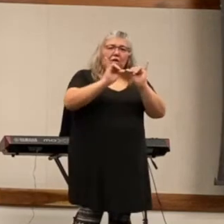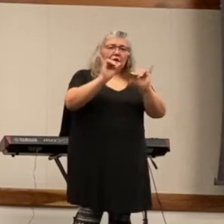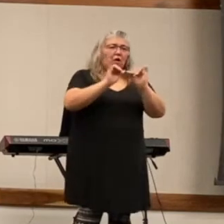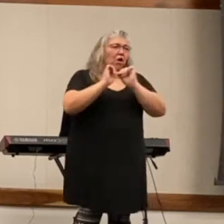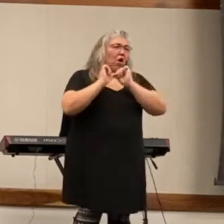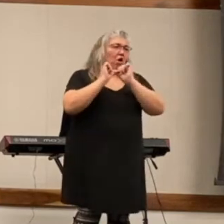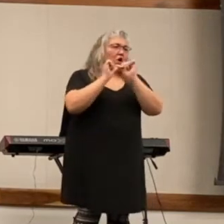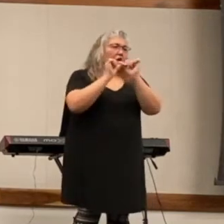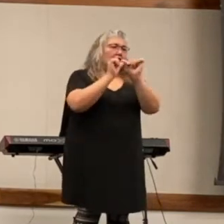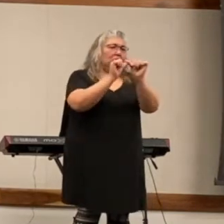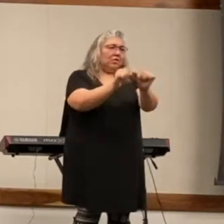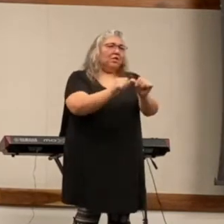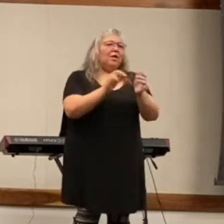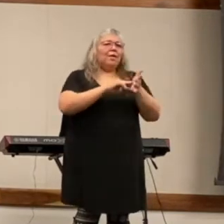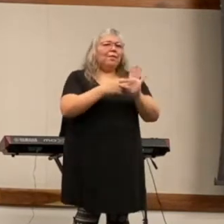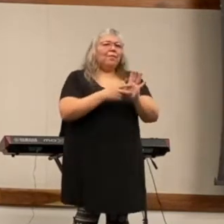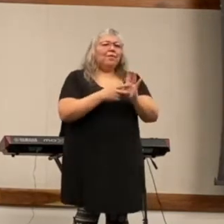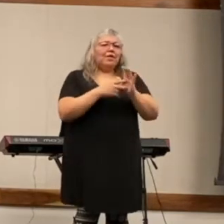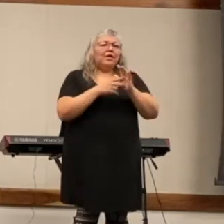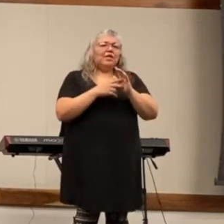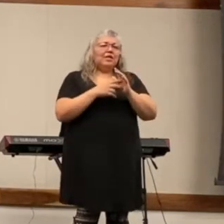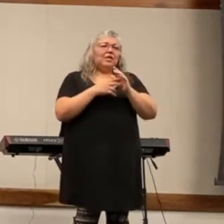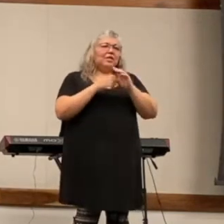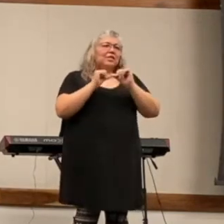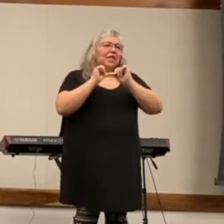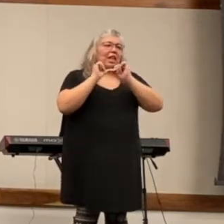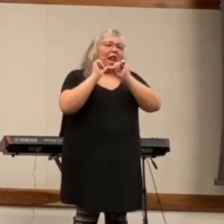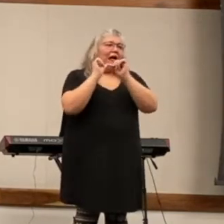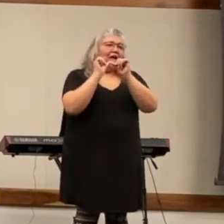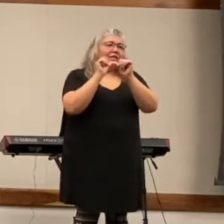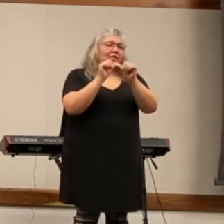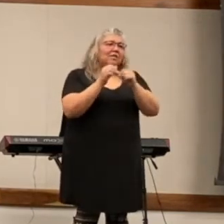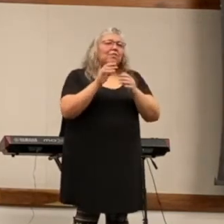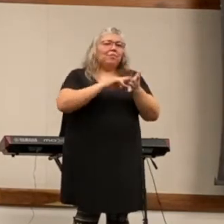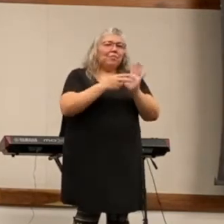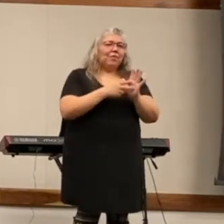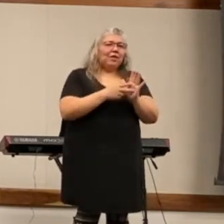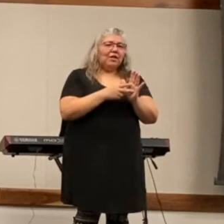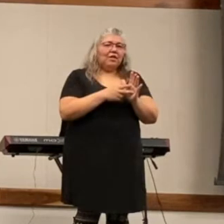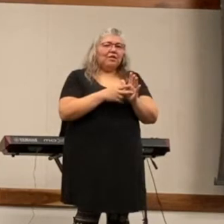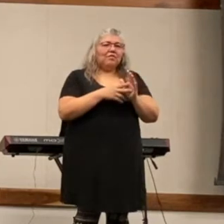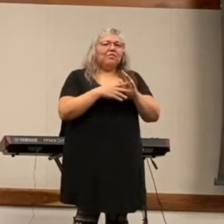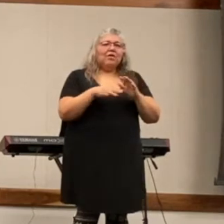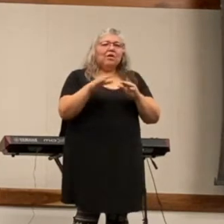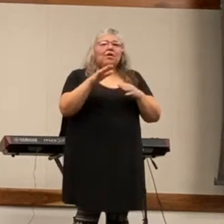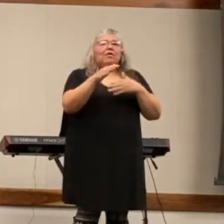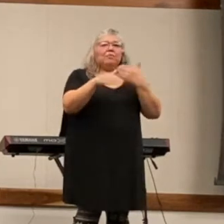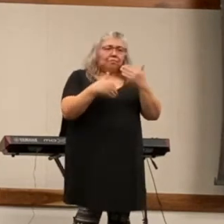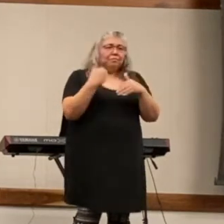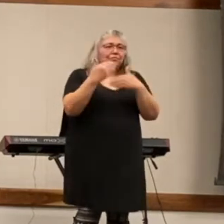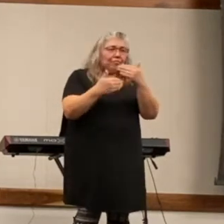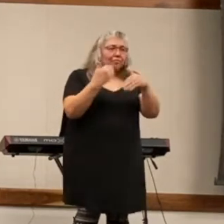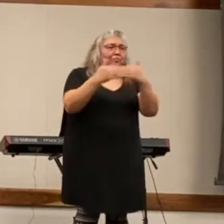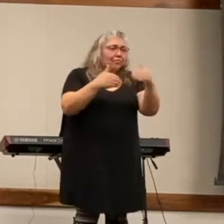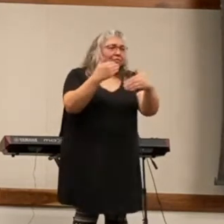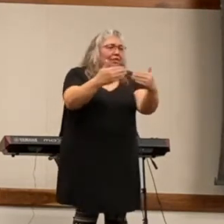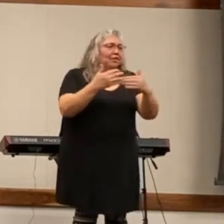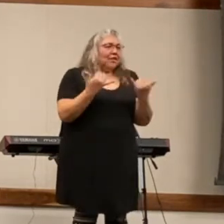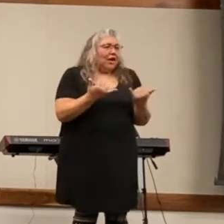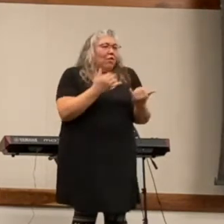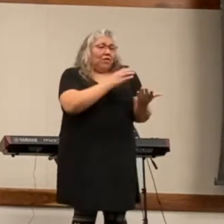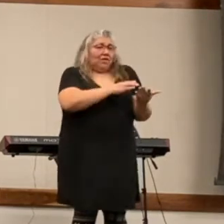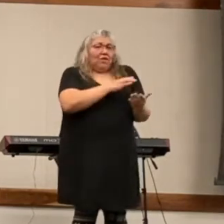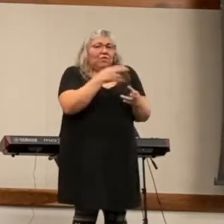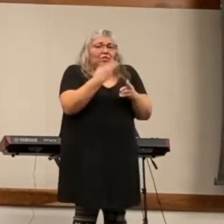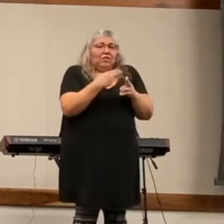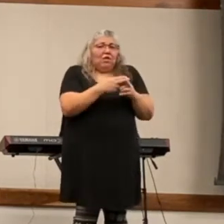constant. Constant. Means lasting. Say lasting. Last. Means persistent. Say persistent. Persistent. His character is